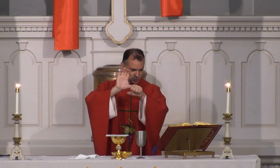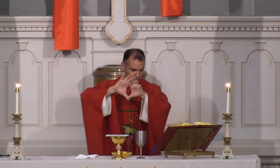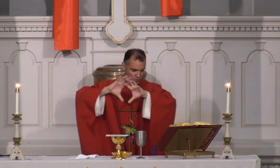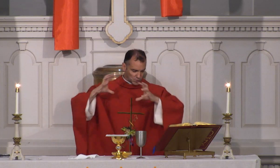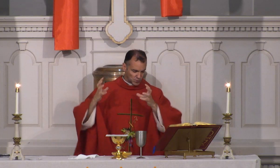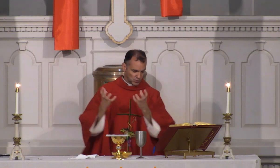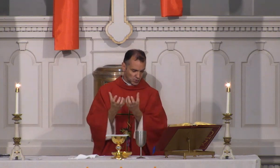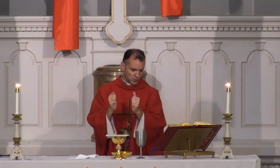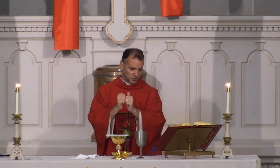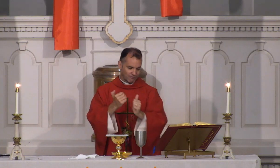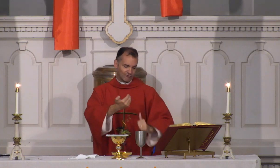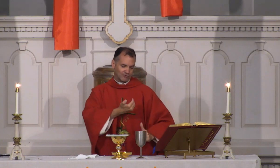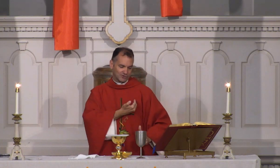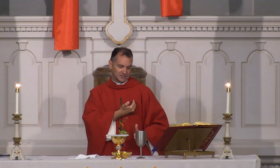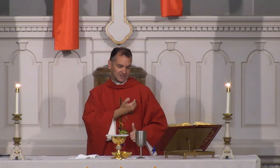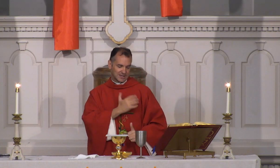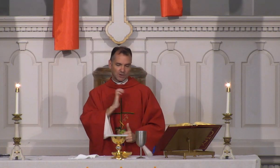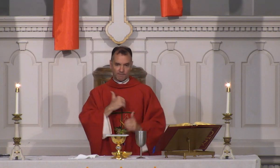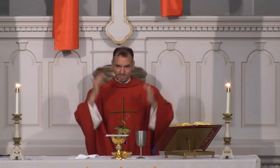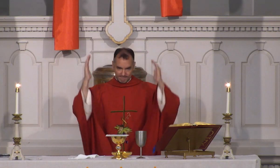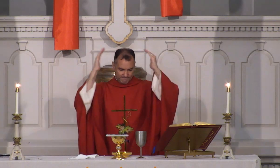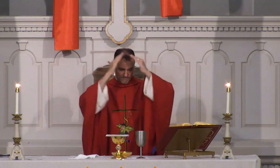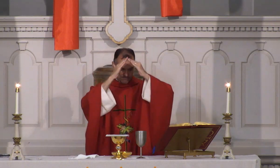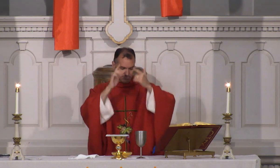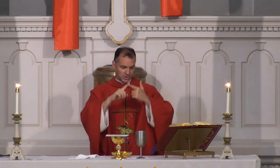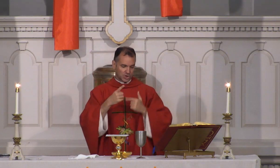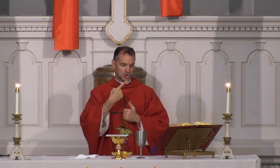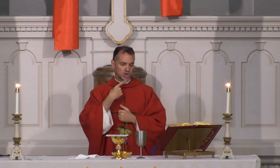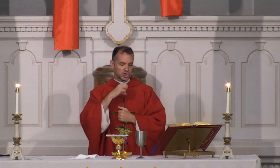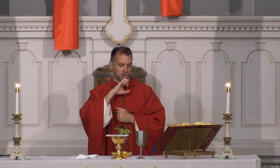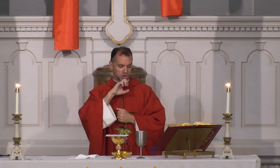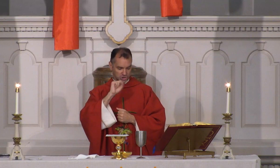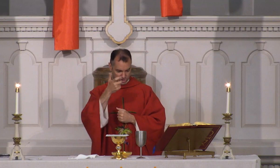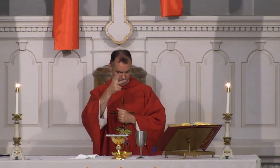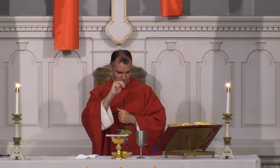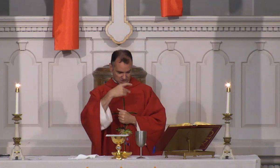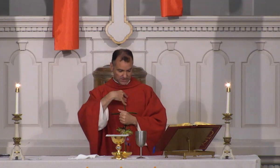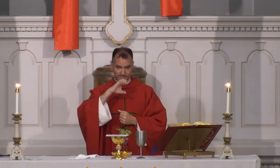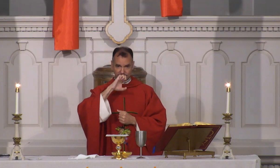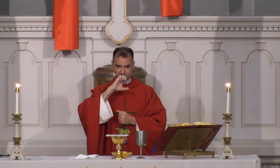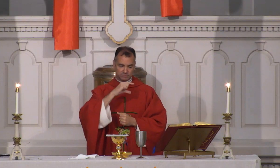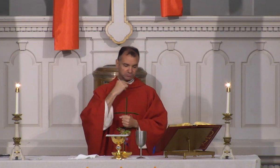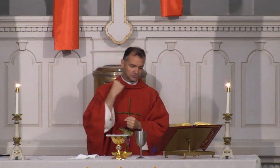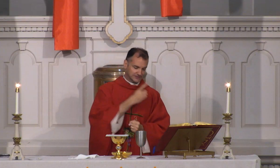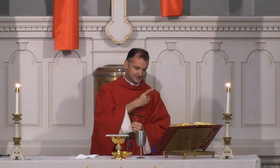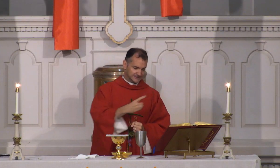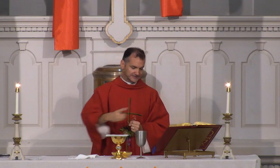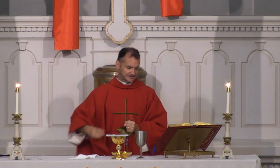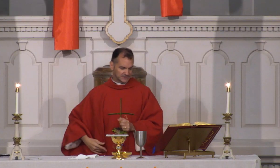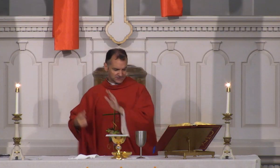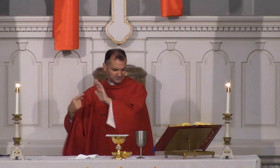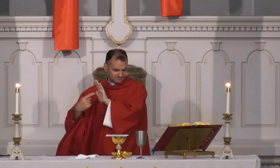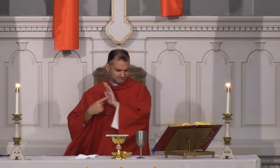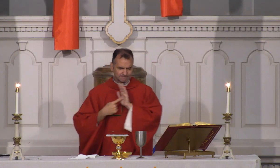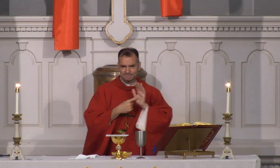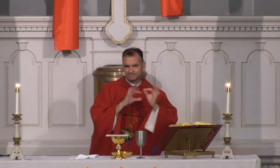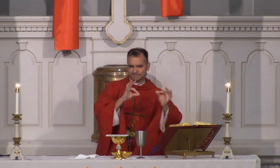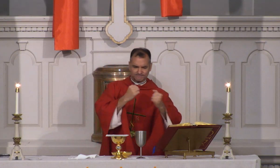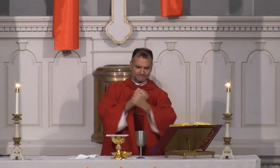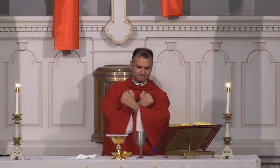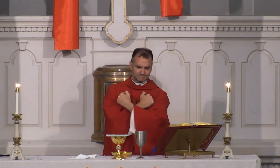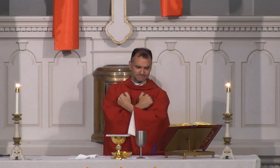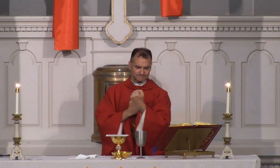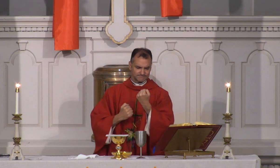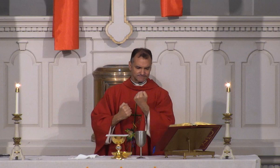Remember, Lord, your Church spread throughout the world and bring her to the fullness of charity. Together with Francis, our Pope, Sean,